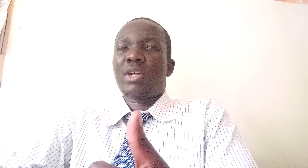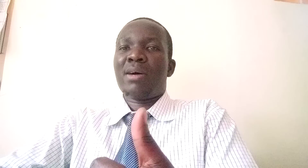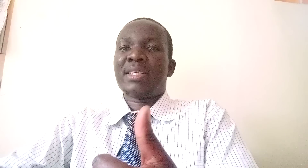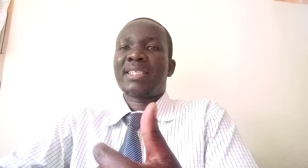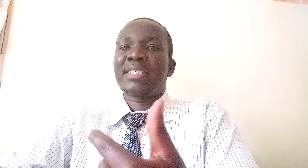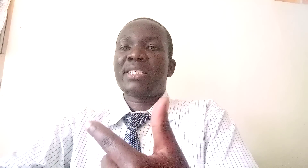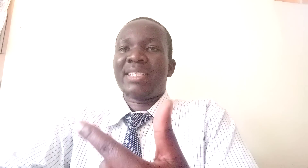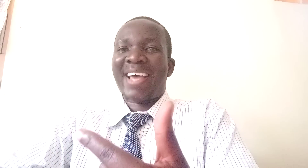number